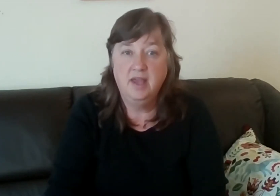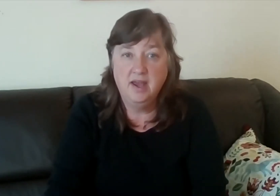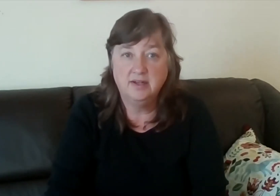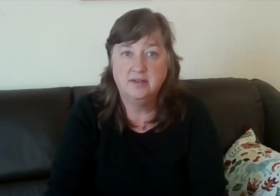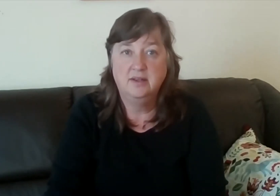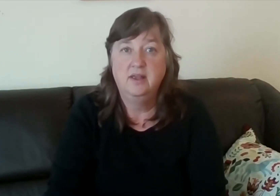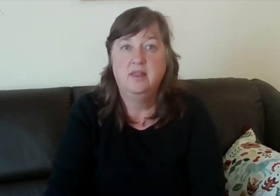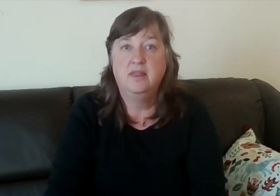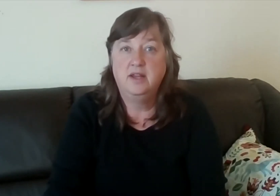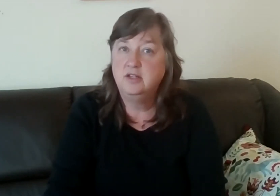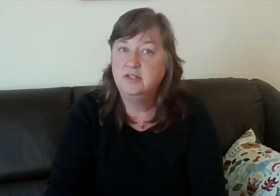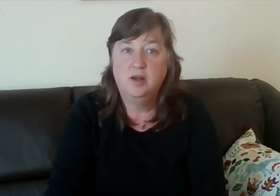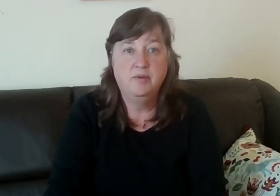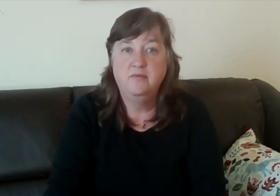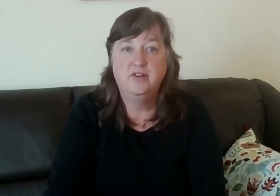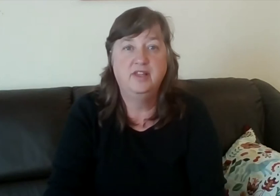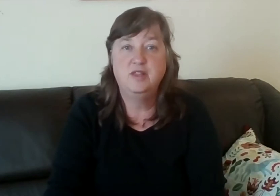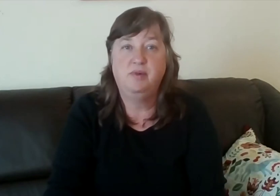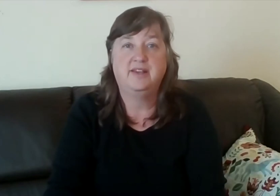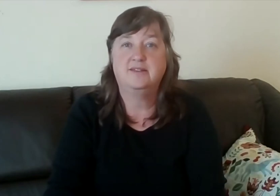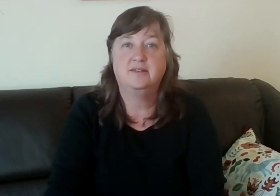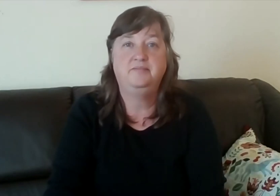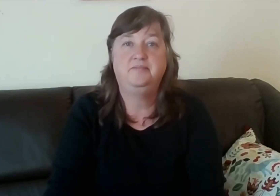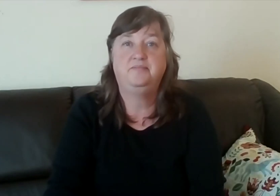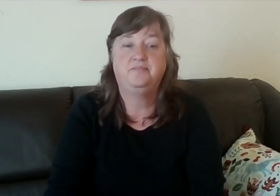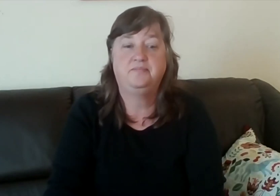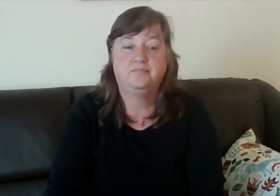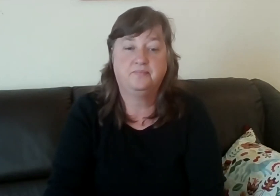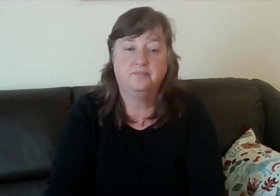can't, then just help them fill in the blanks.